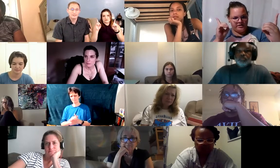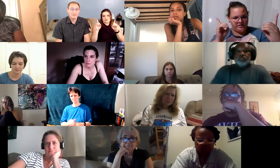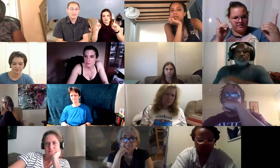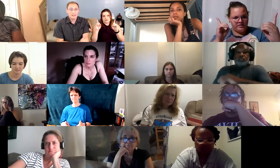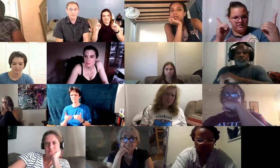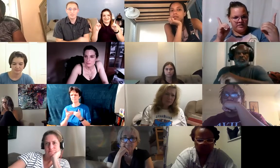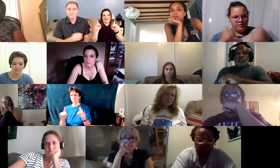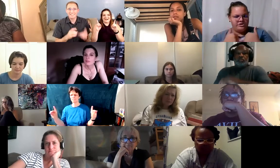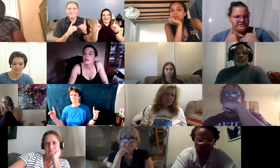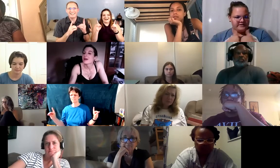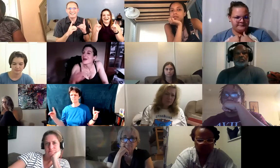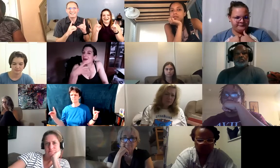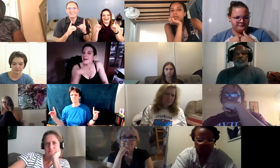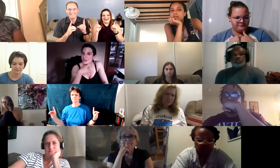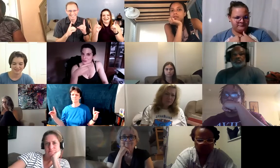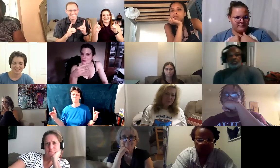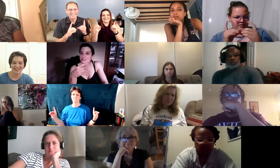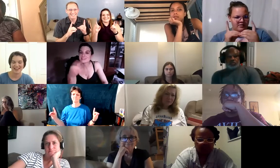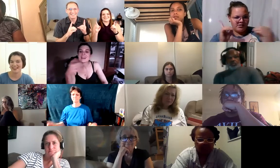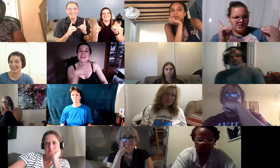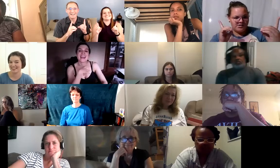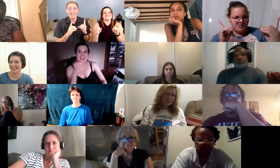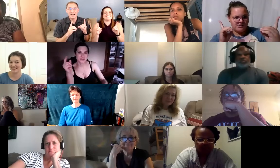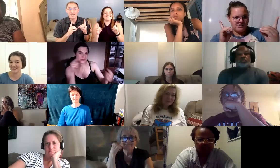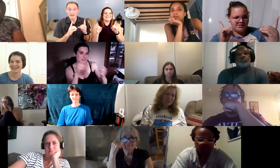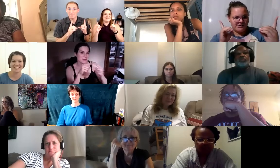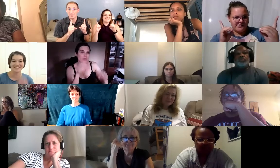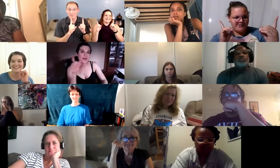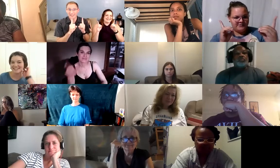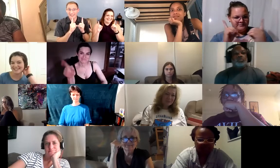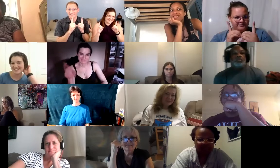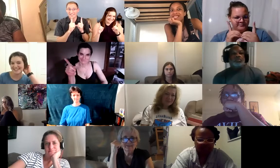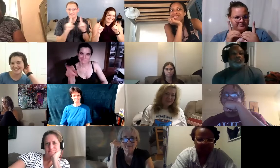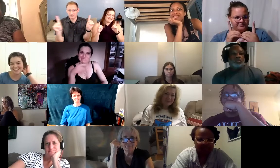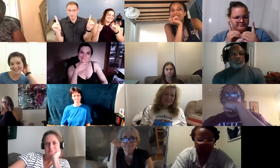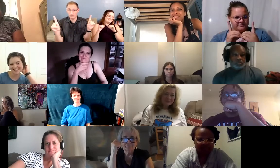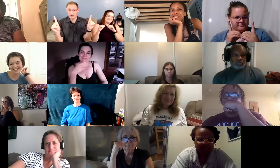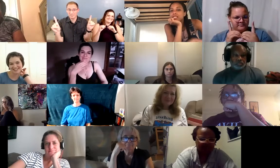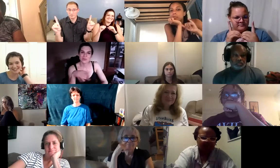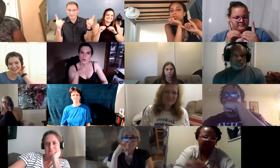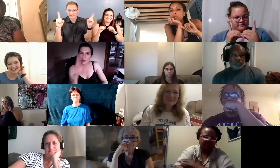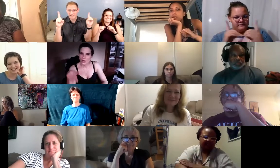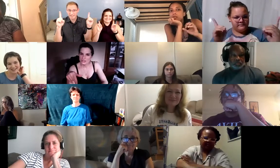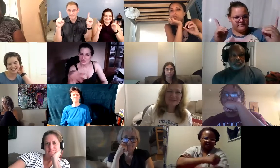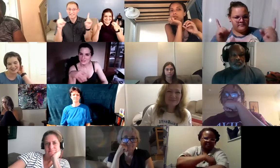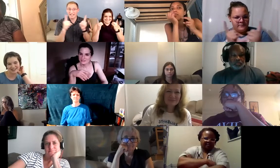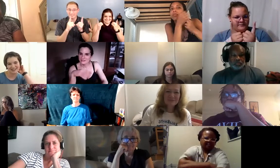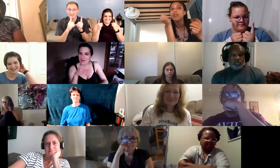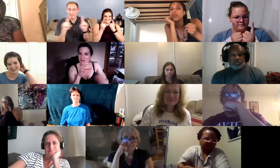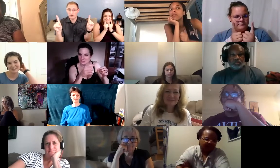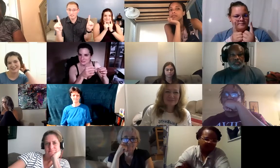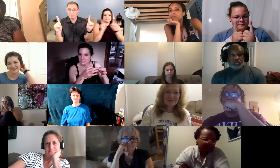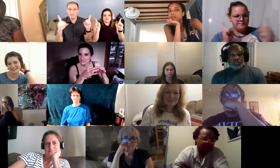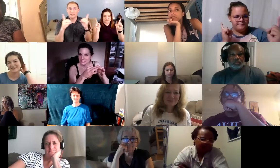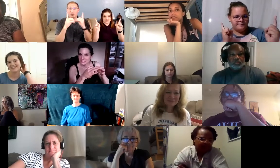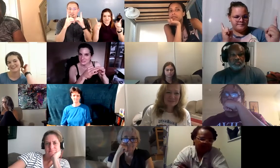separating? Usually, I like that question. both. I've seen divorce with kind of like the